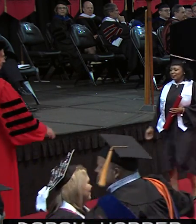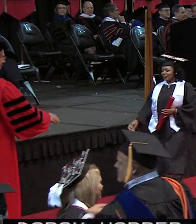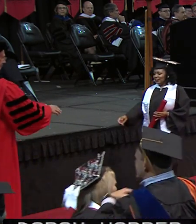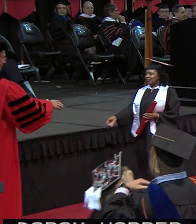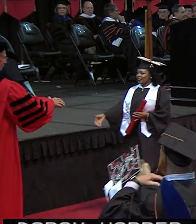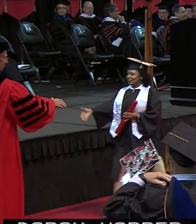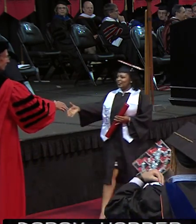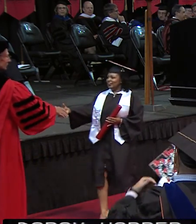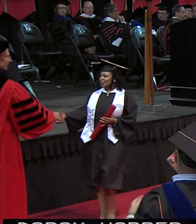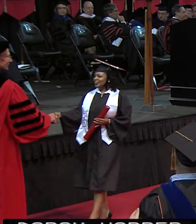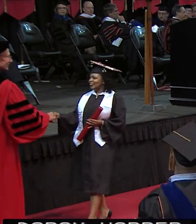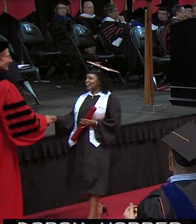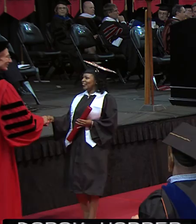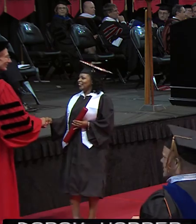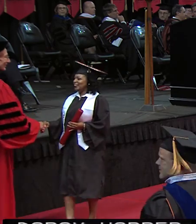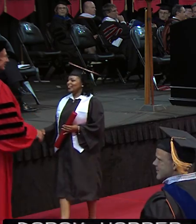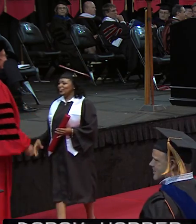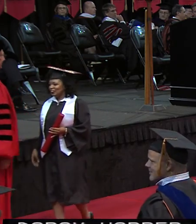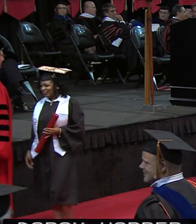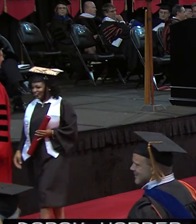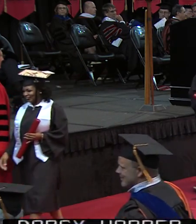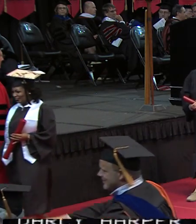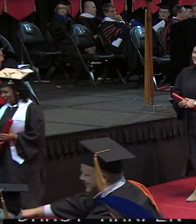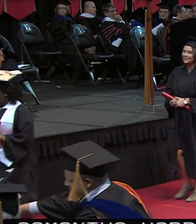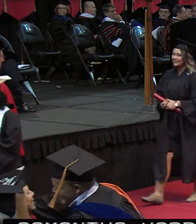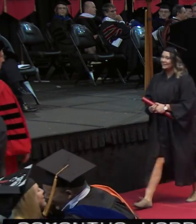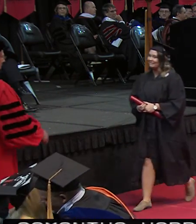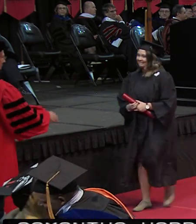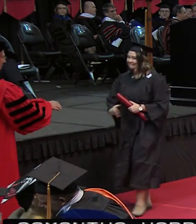Travion Devonte Henderson.